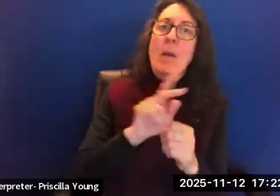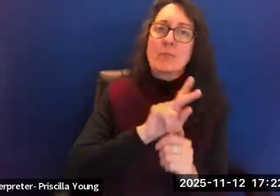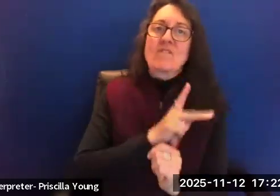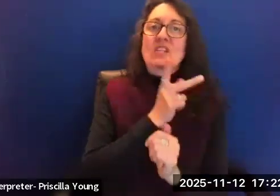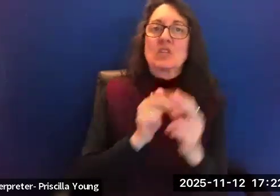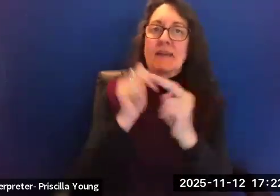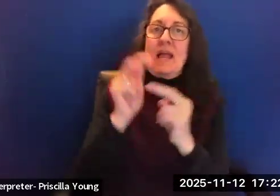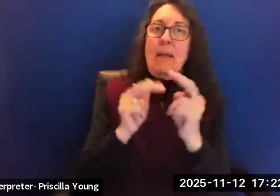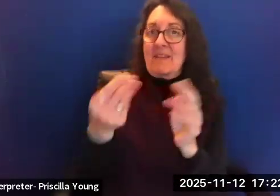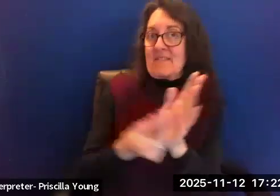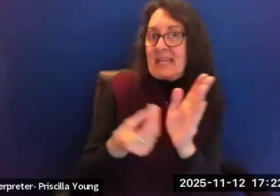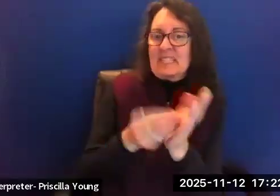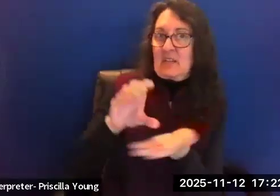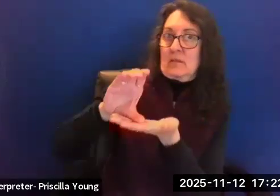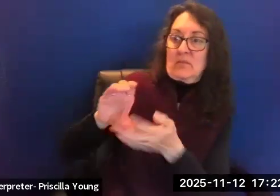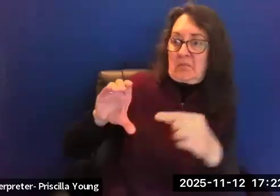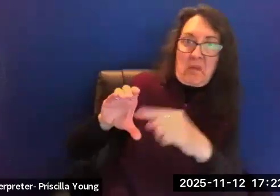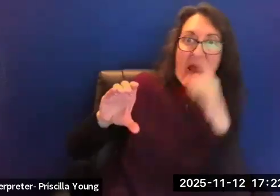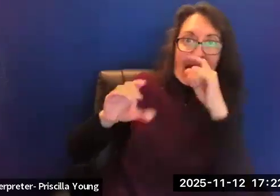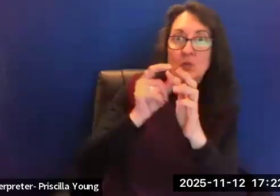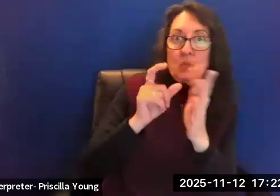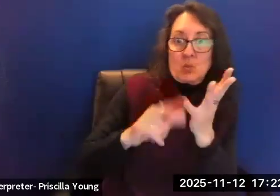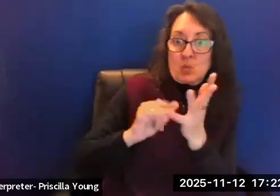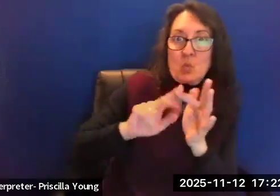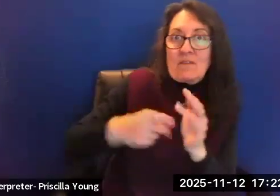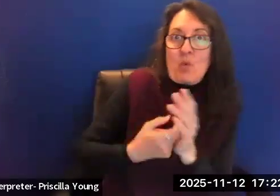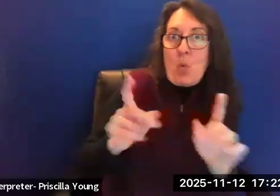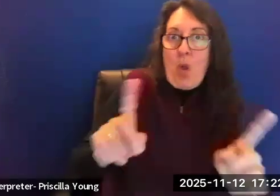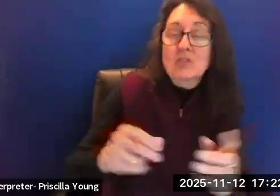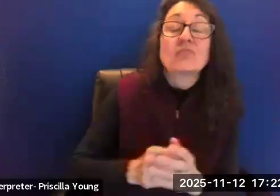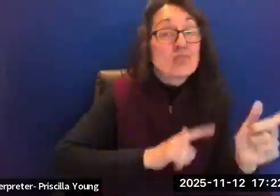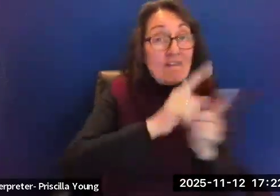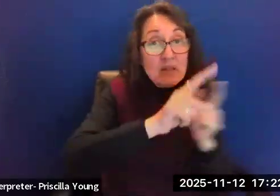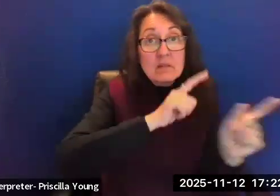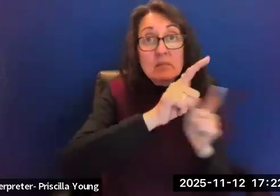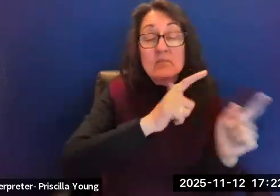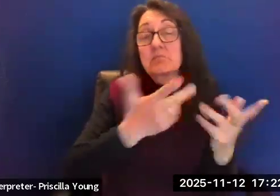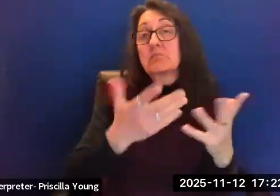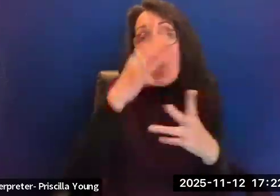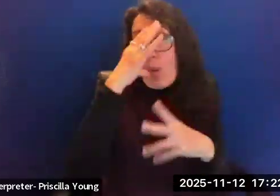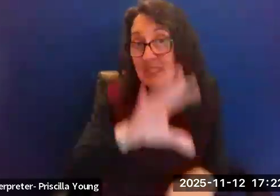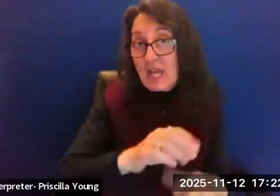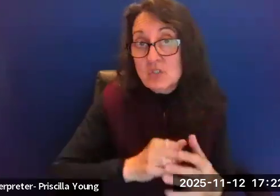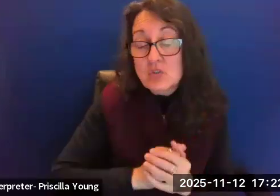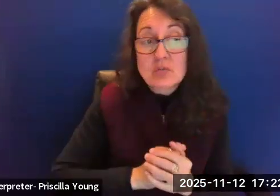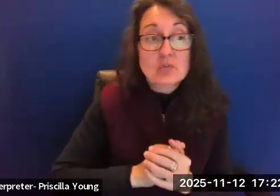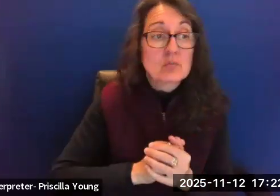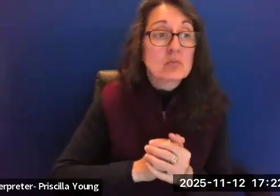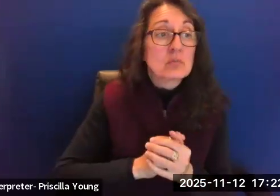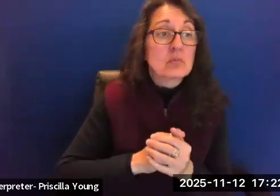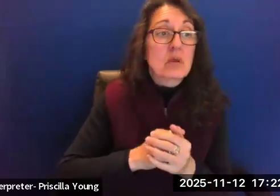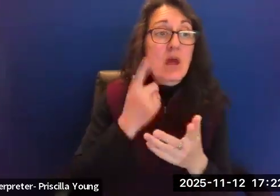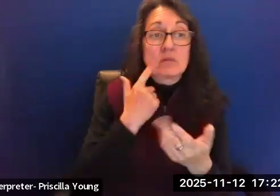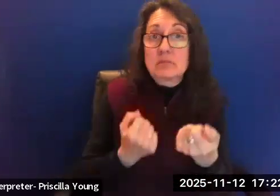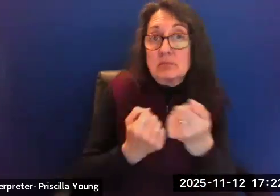be used for. It might be travel, accommodation, and registration to attend or present work